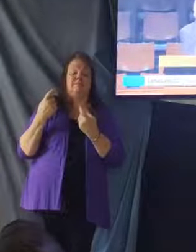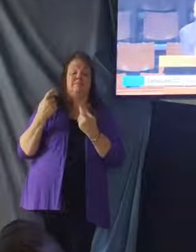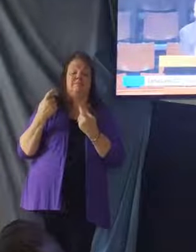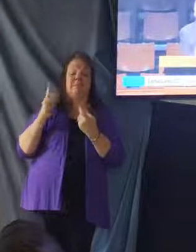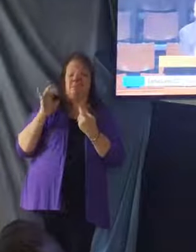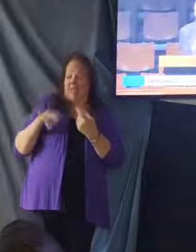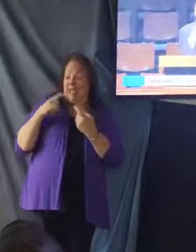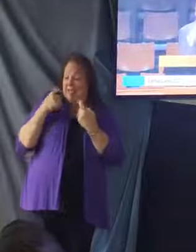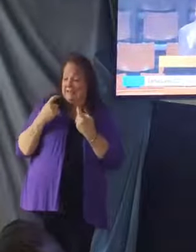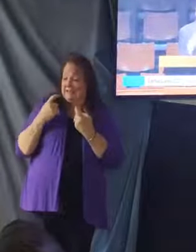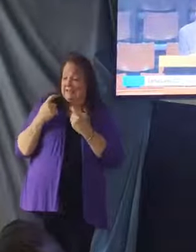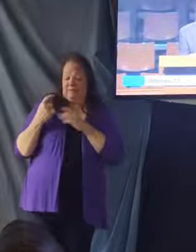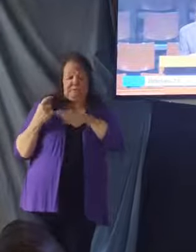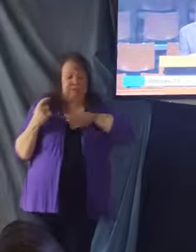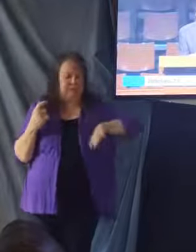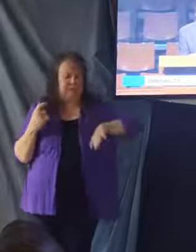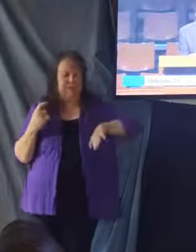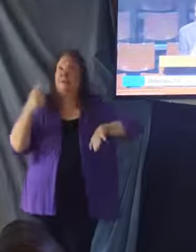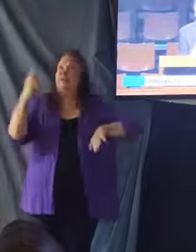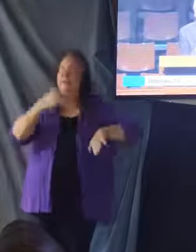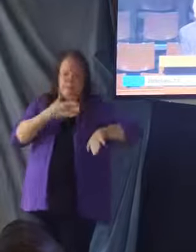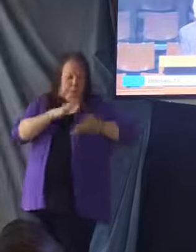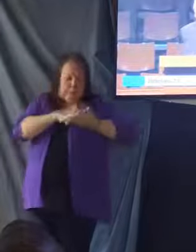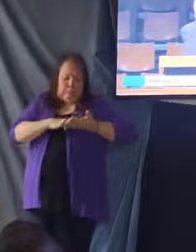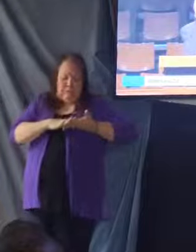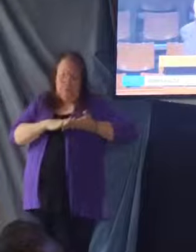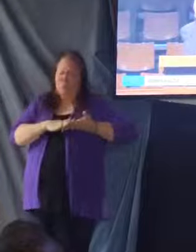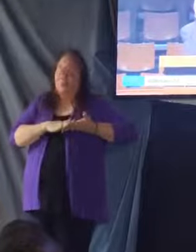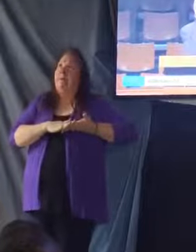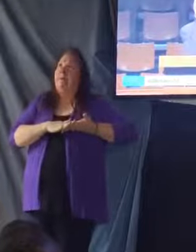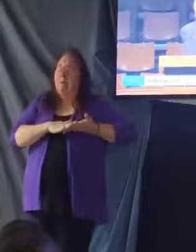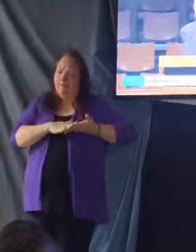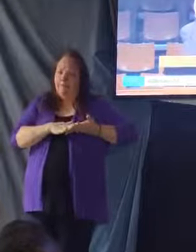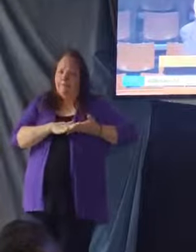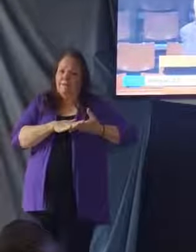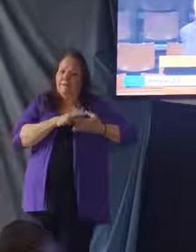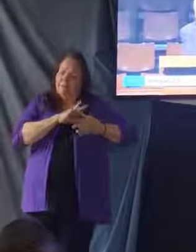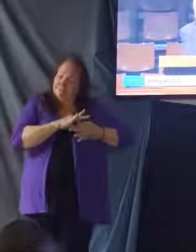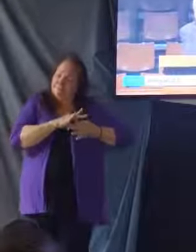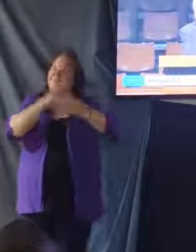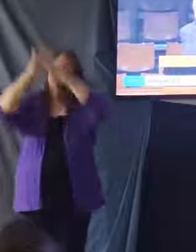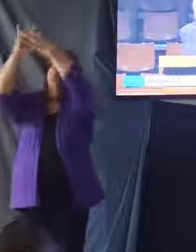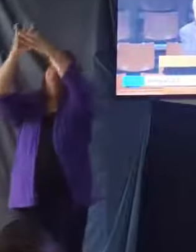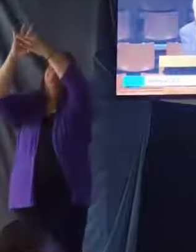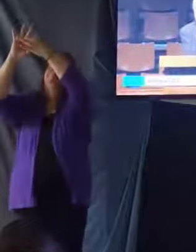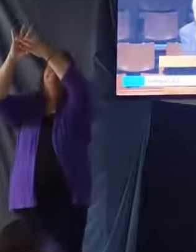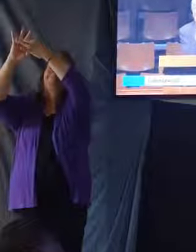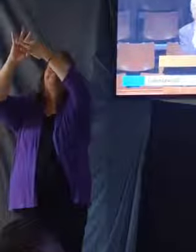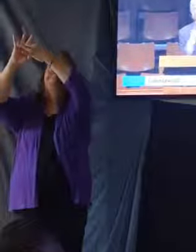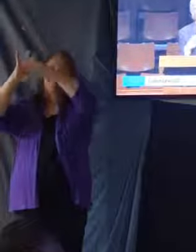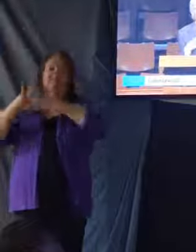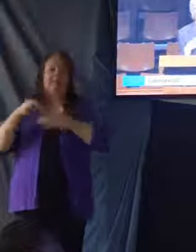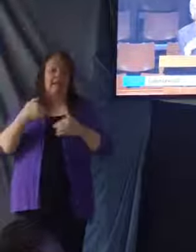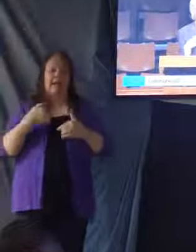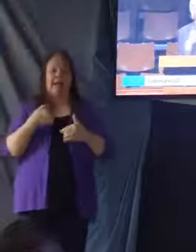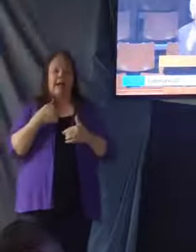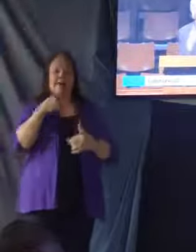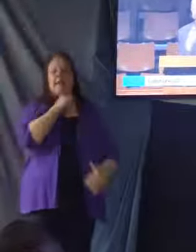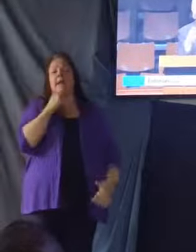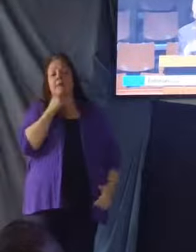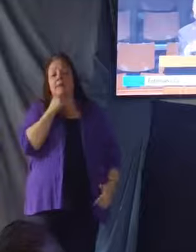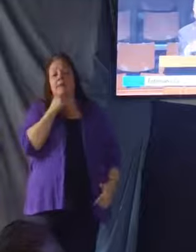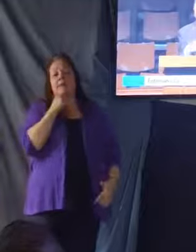And when that sin is dealt with and you are cleansed, now you are brought into direct relationship with God. I am not a